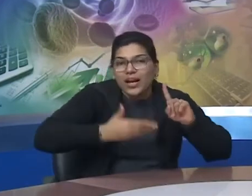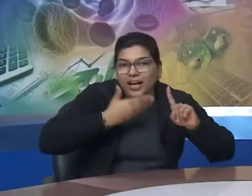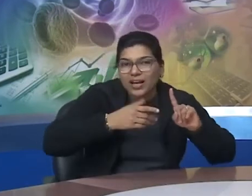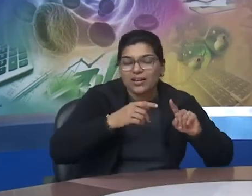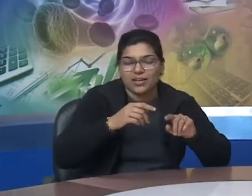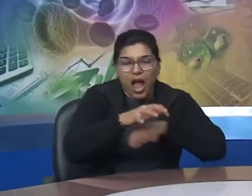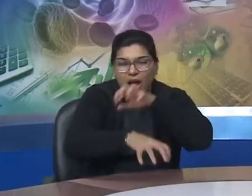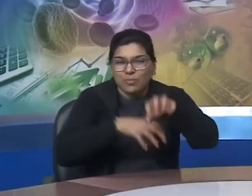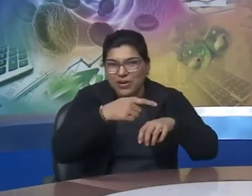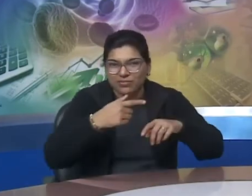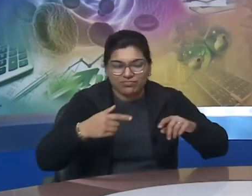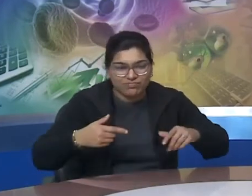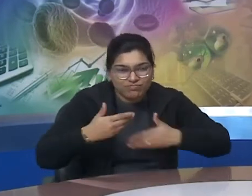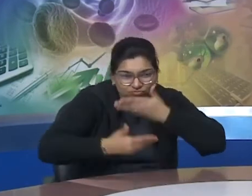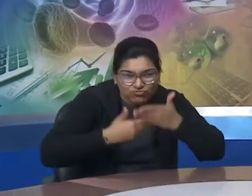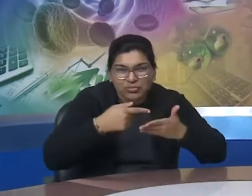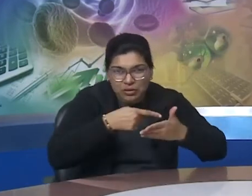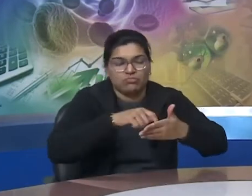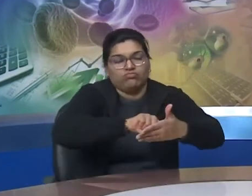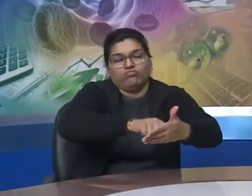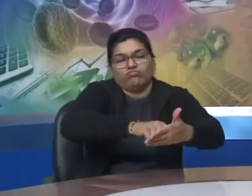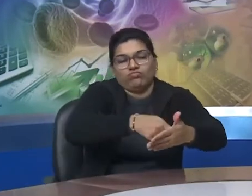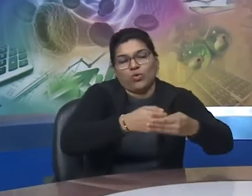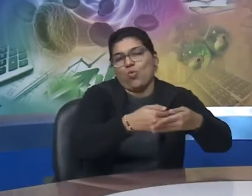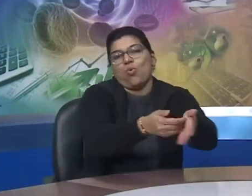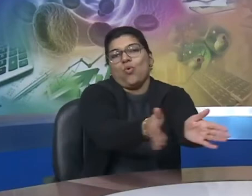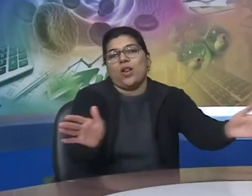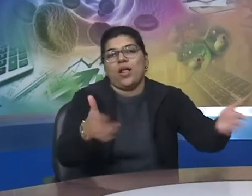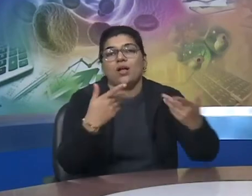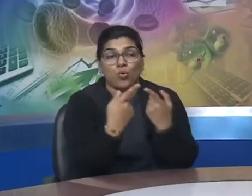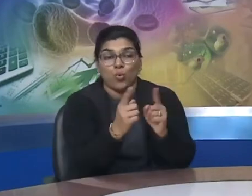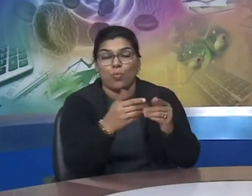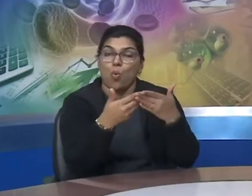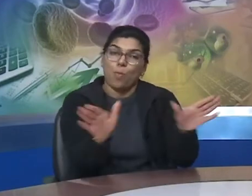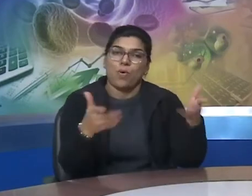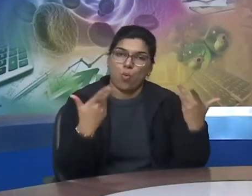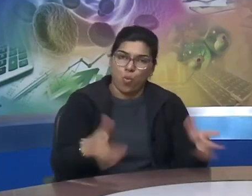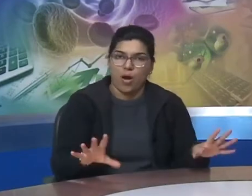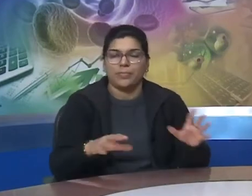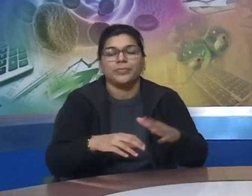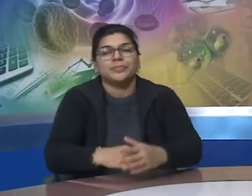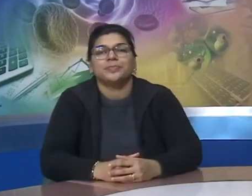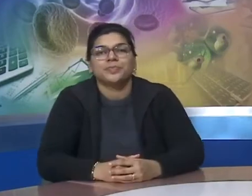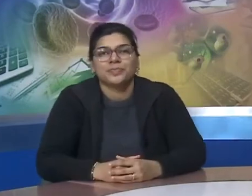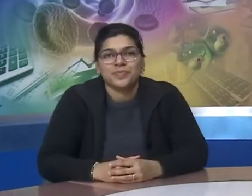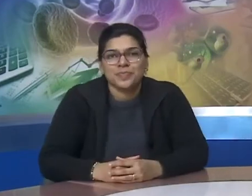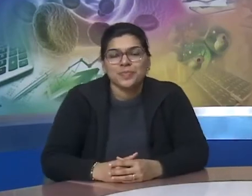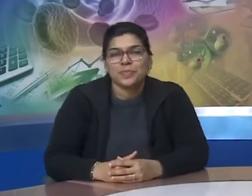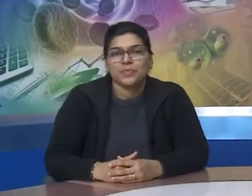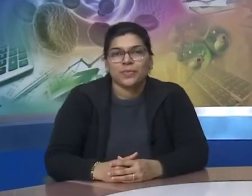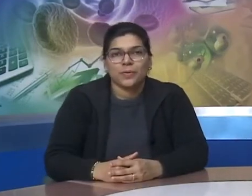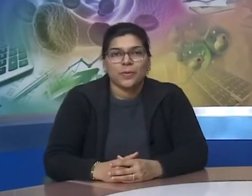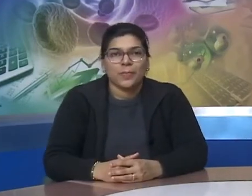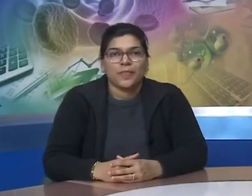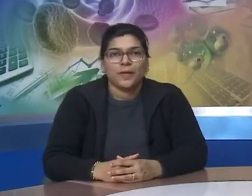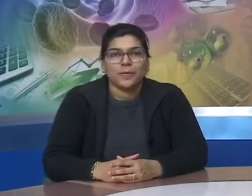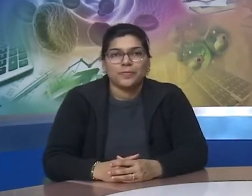and opened the door in which Tiger was there.